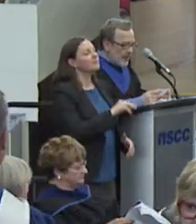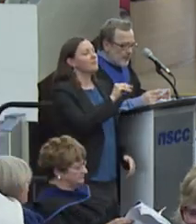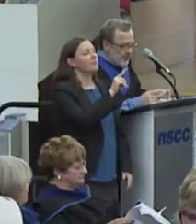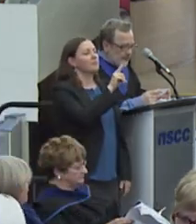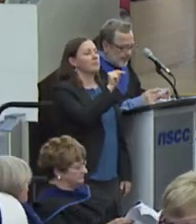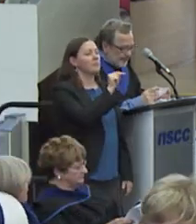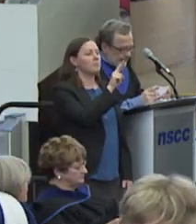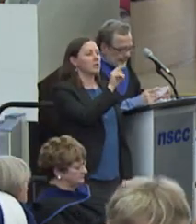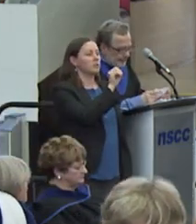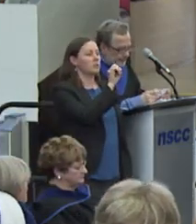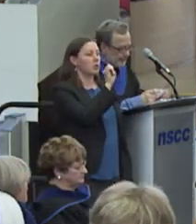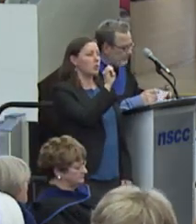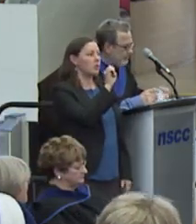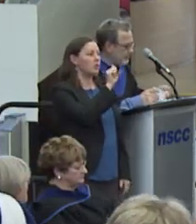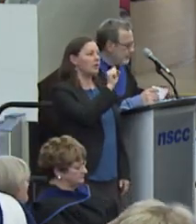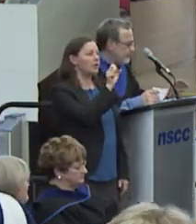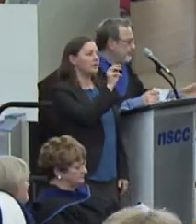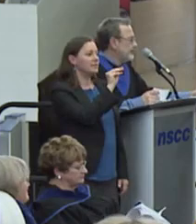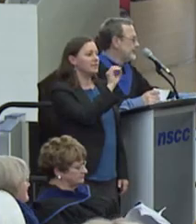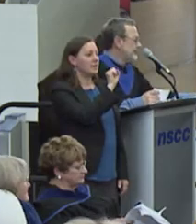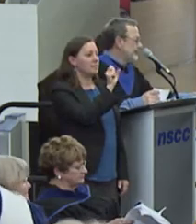Monroe Sampson.